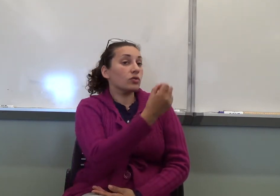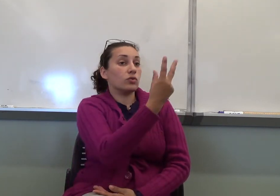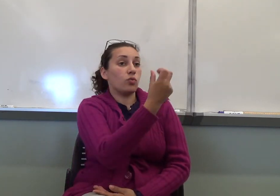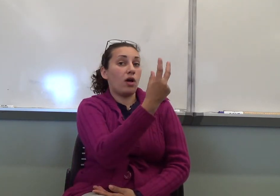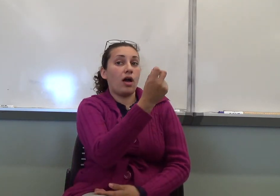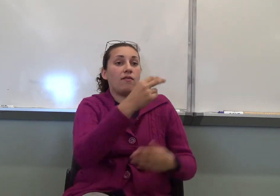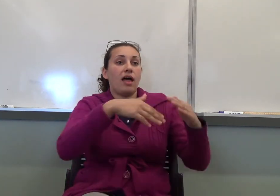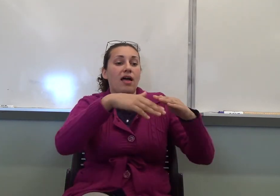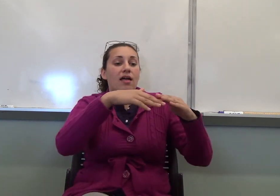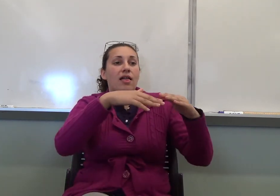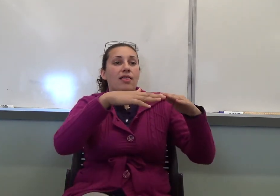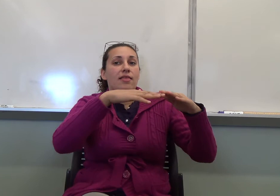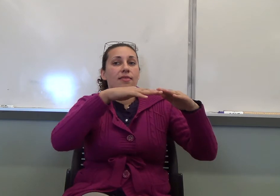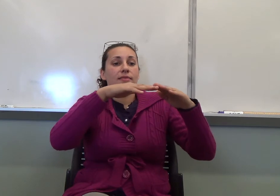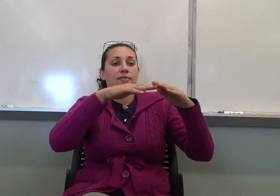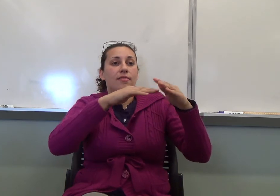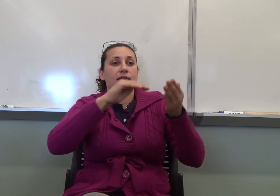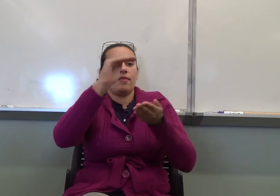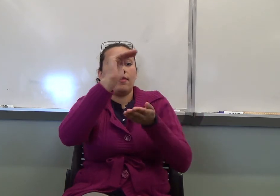than minus 8.